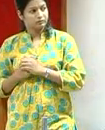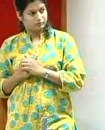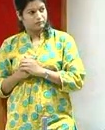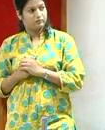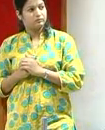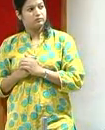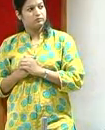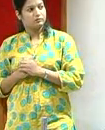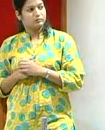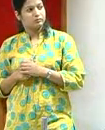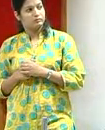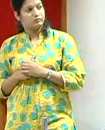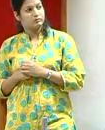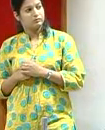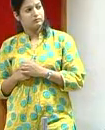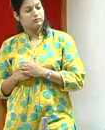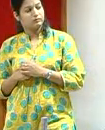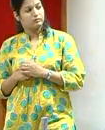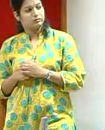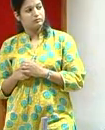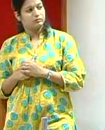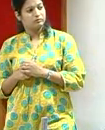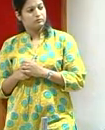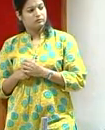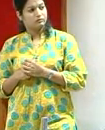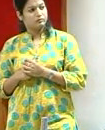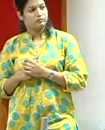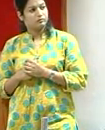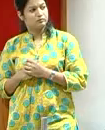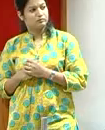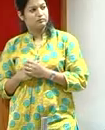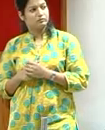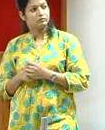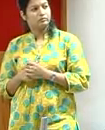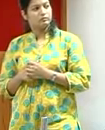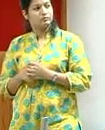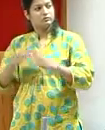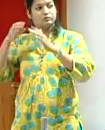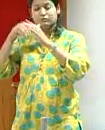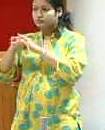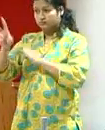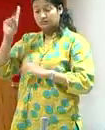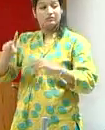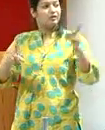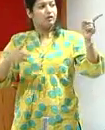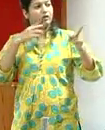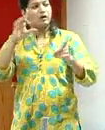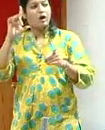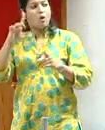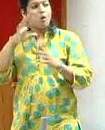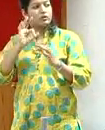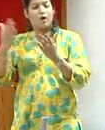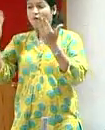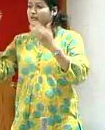what the provisions of disability law are. But the very same bench that took the railways case then also took this case.